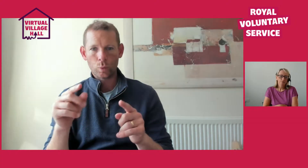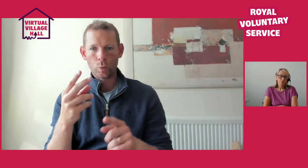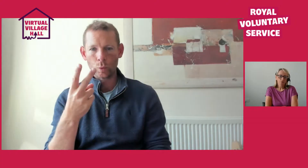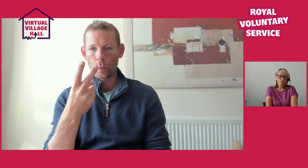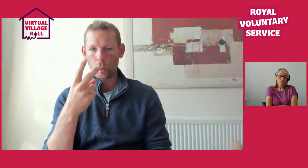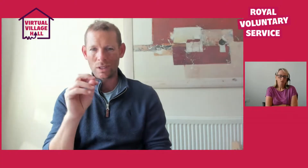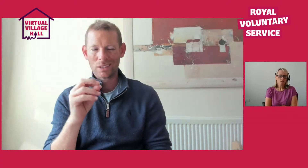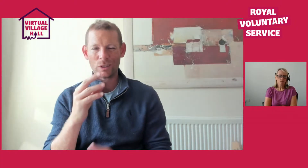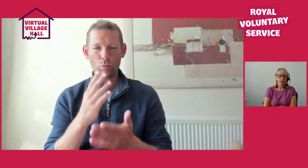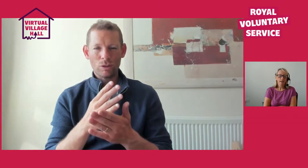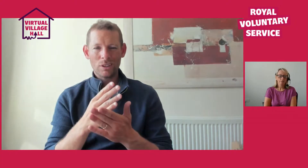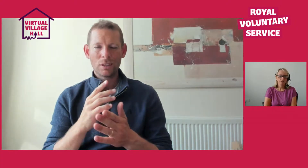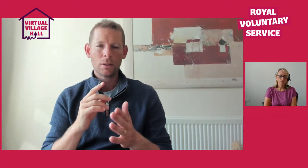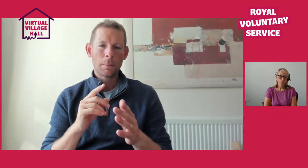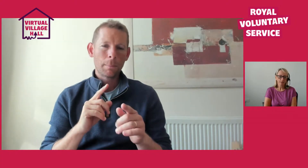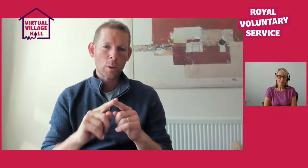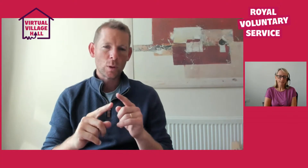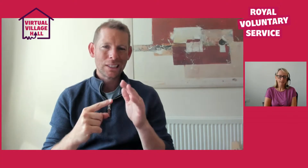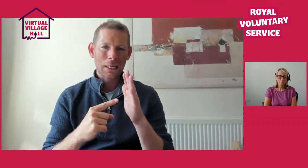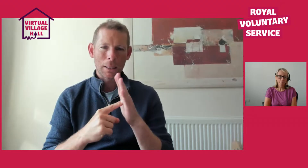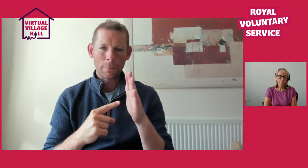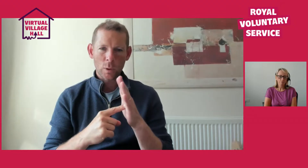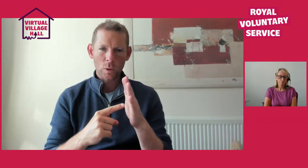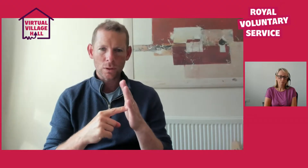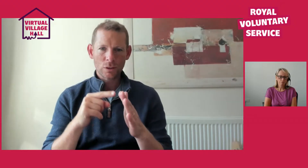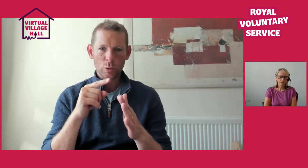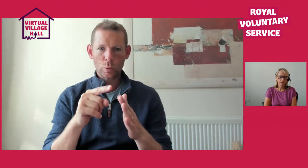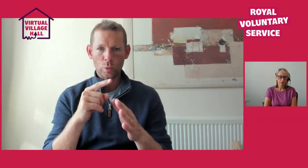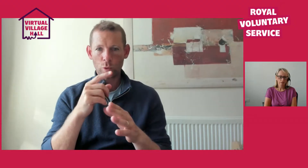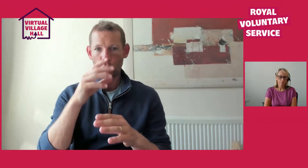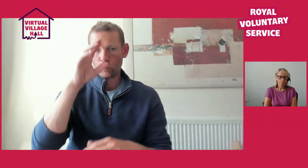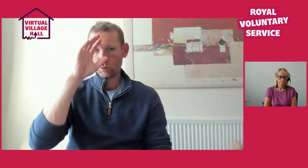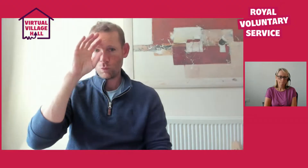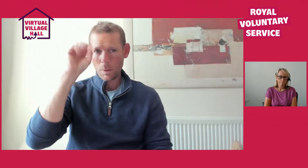Now, let's focus on 11 to 20.